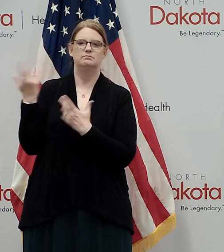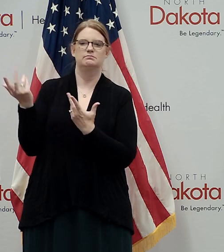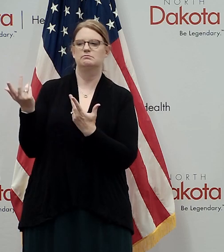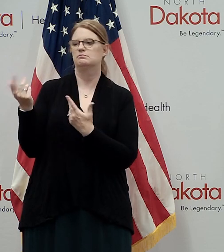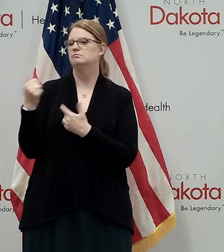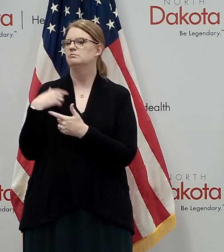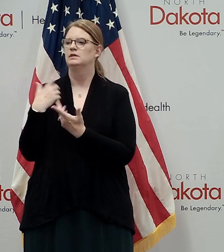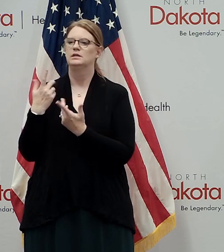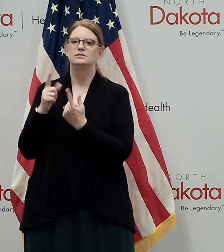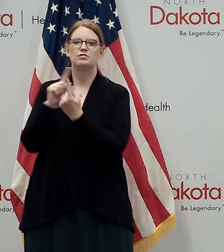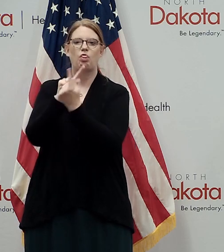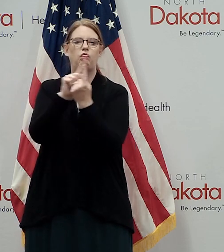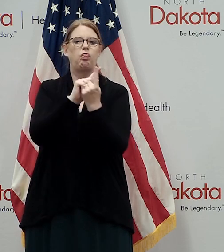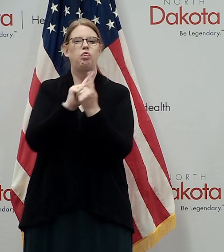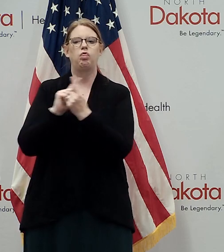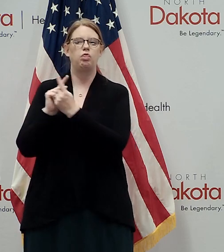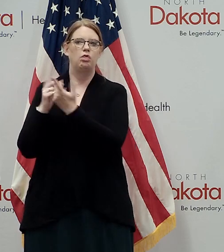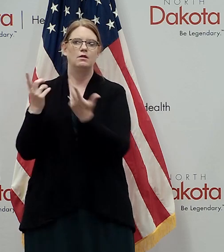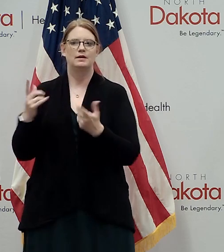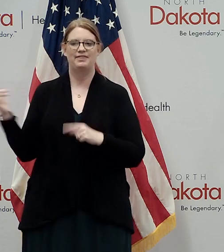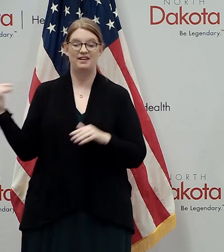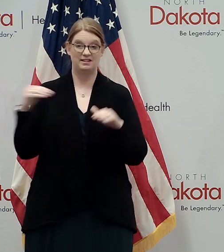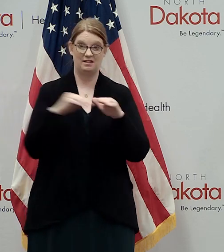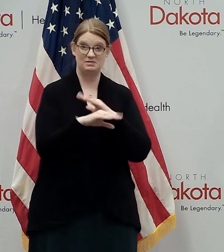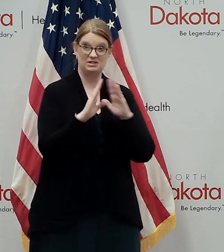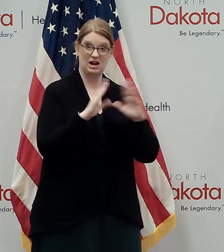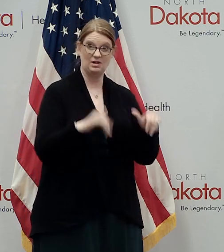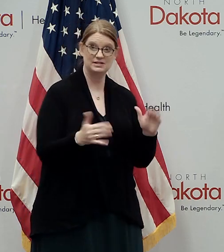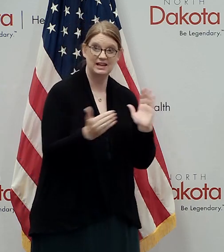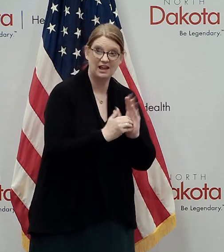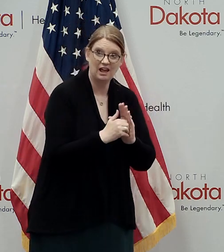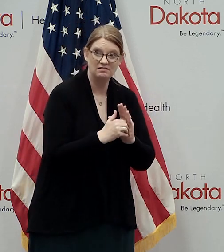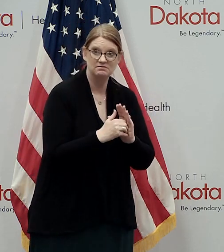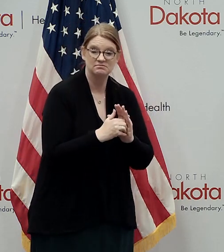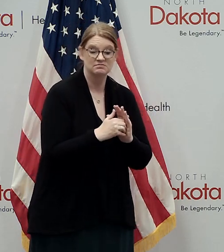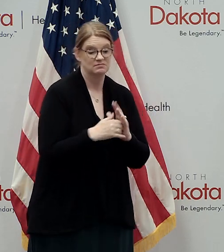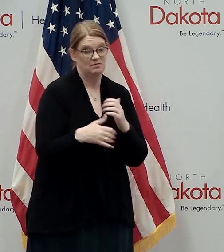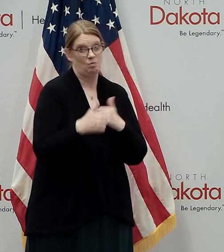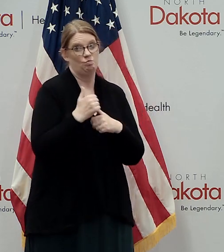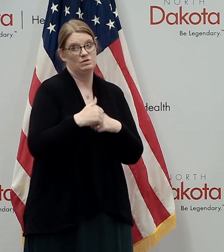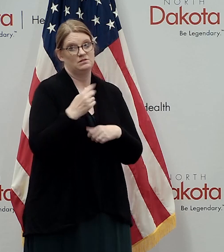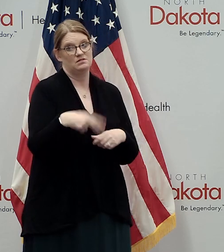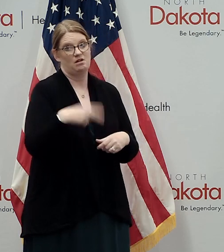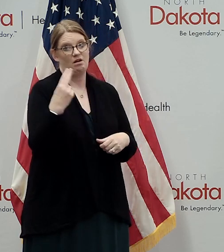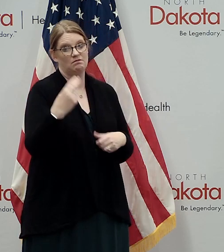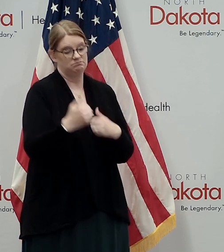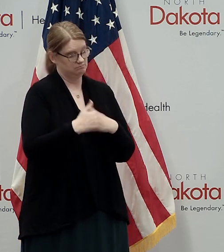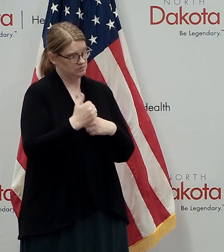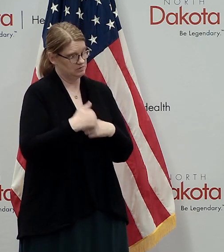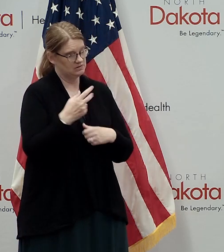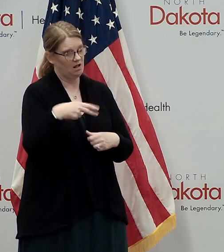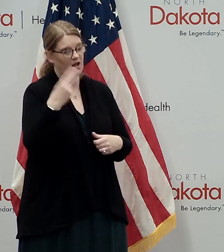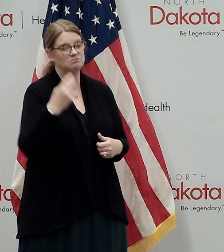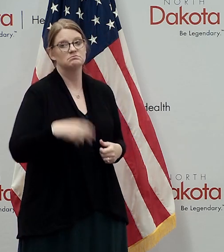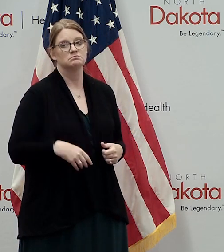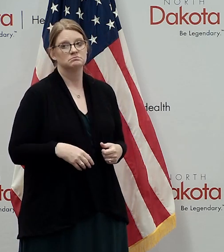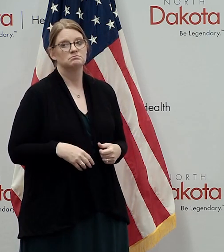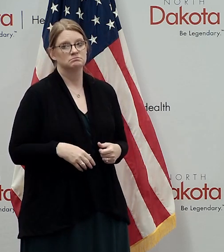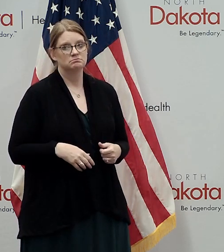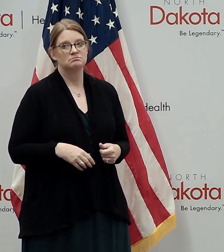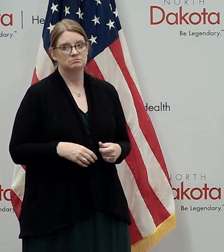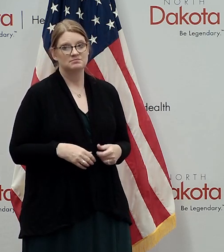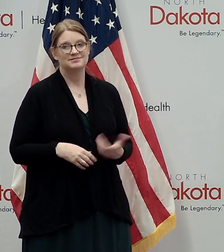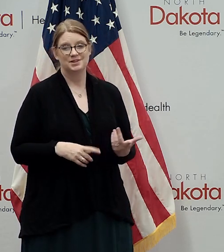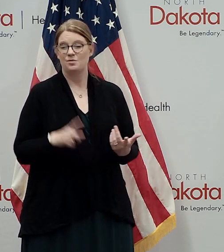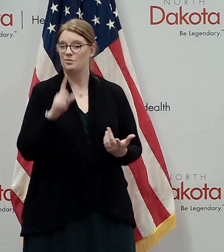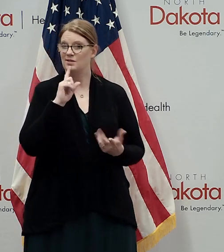this close contact activity and then coming back into your household, that creates a risk factor for all of you. So again, make sure across your